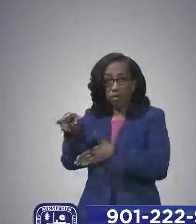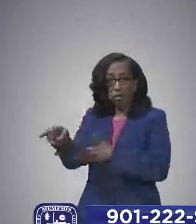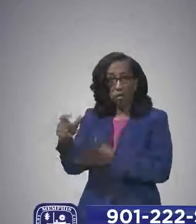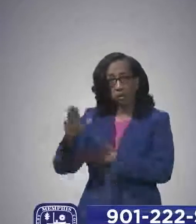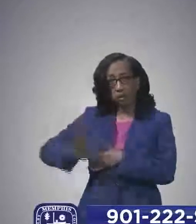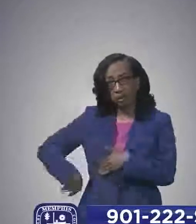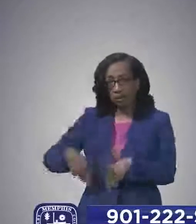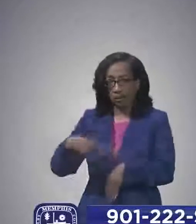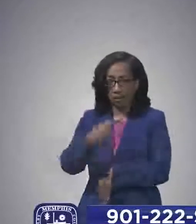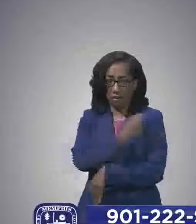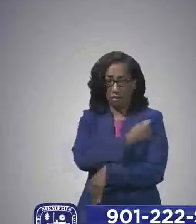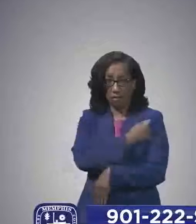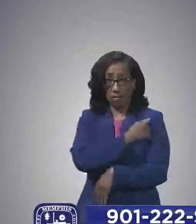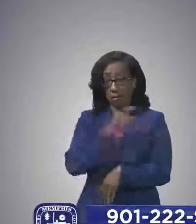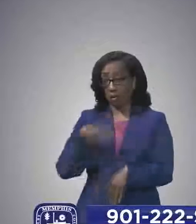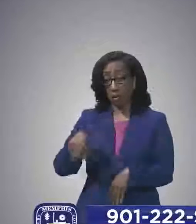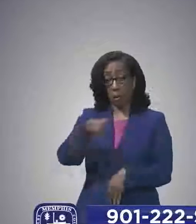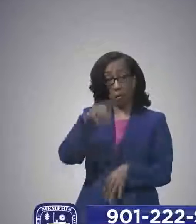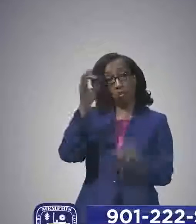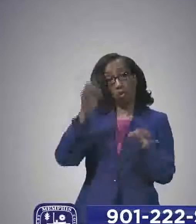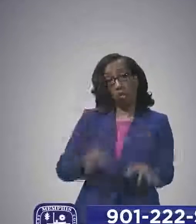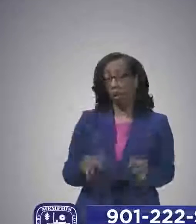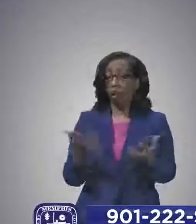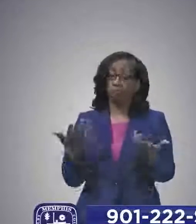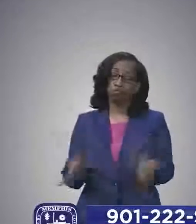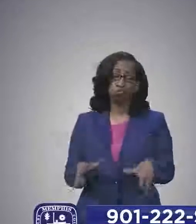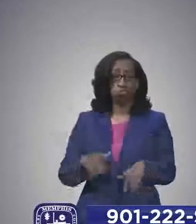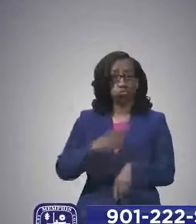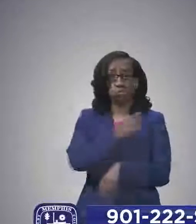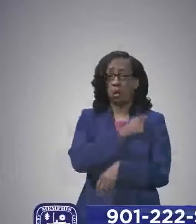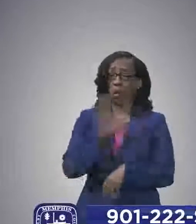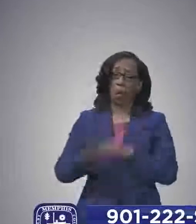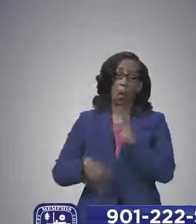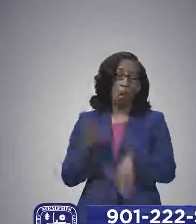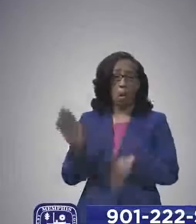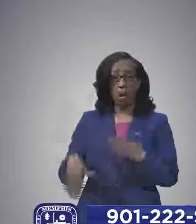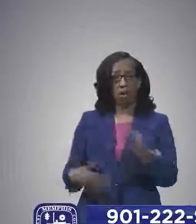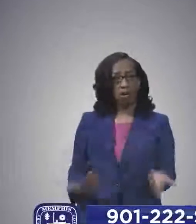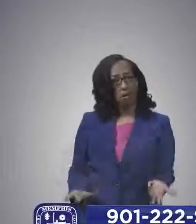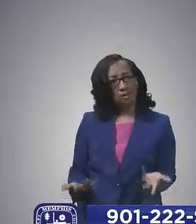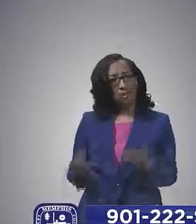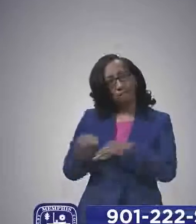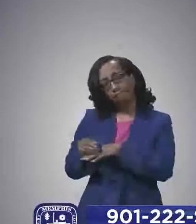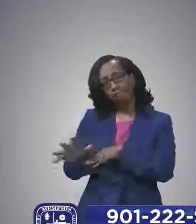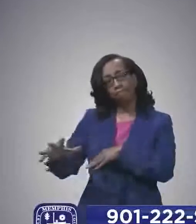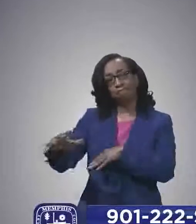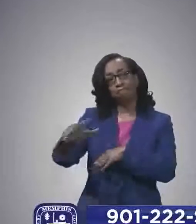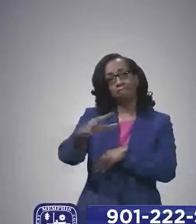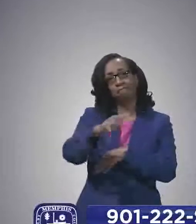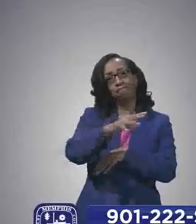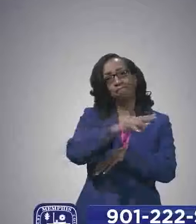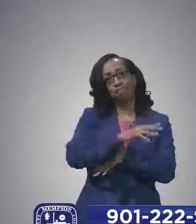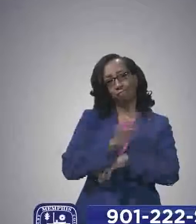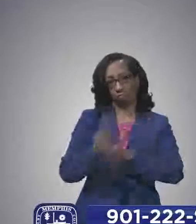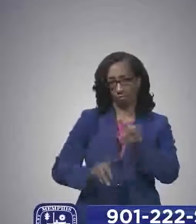Your decision not to get vaccinated is adversely affecting everyone else.